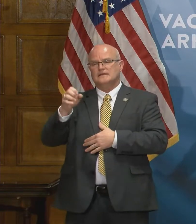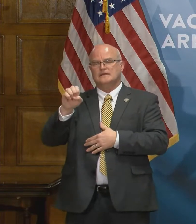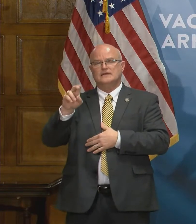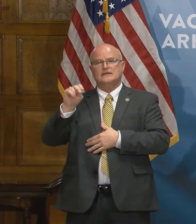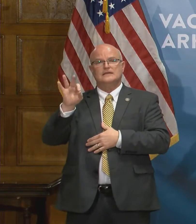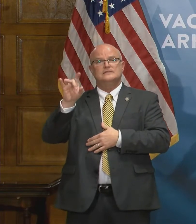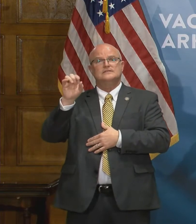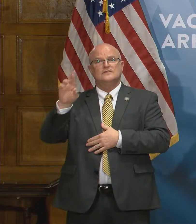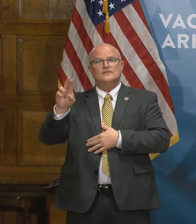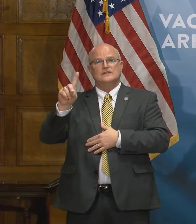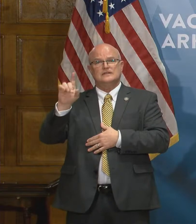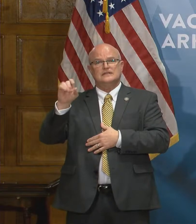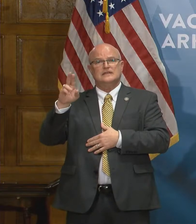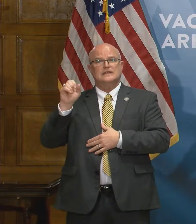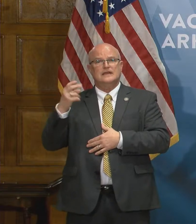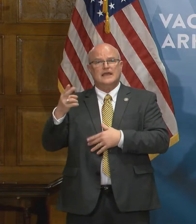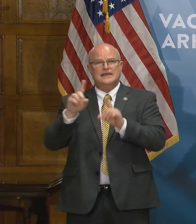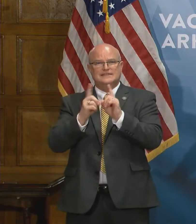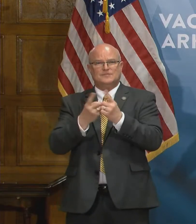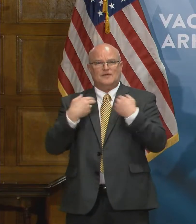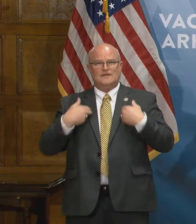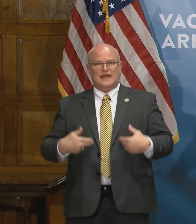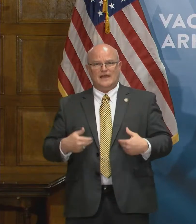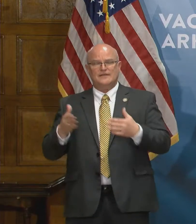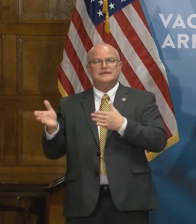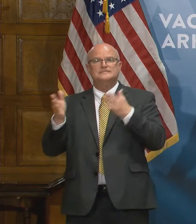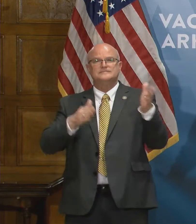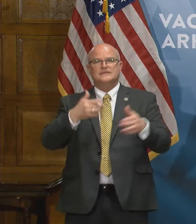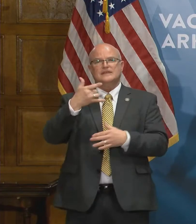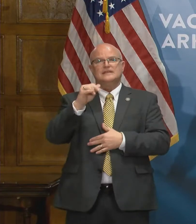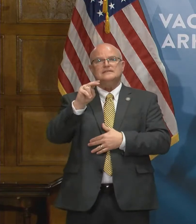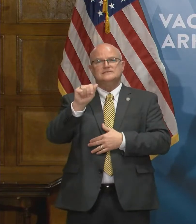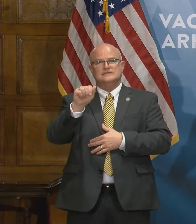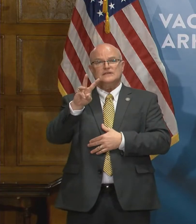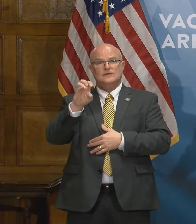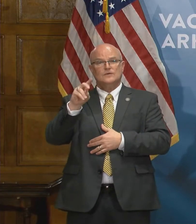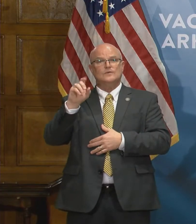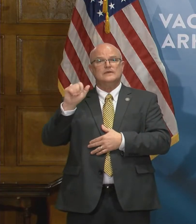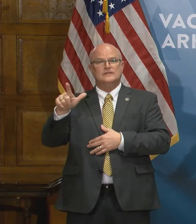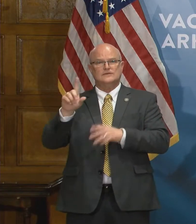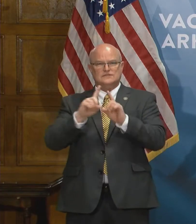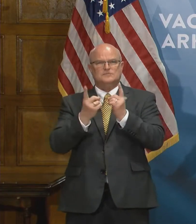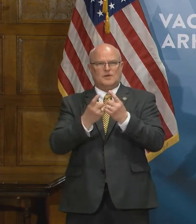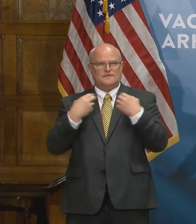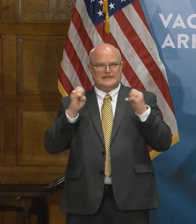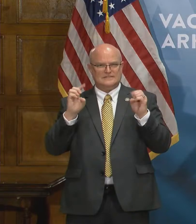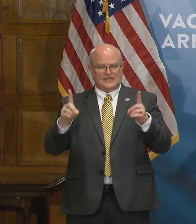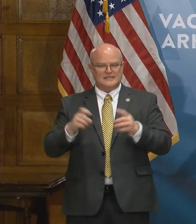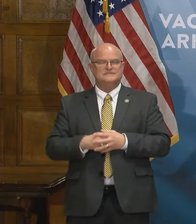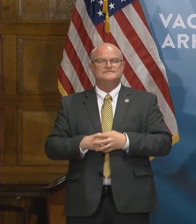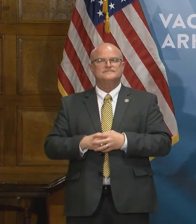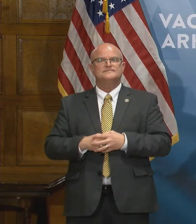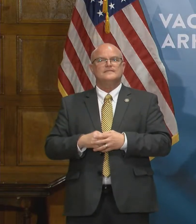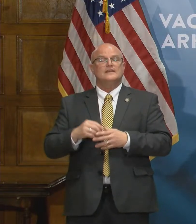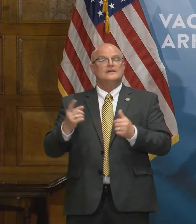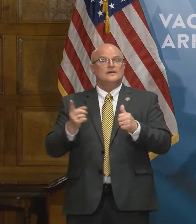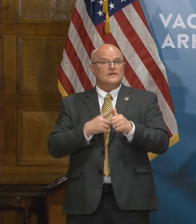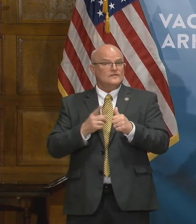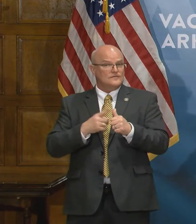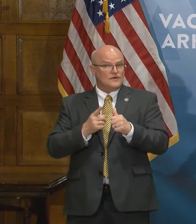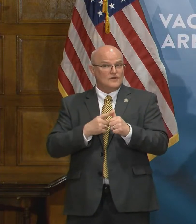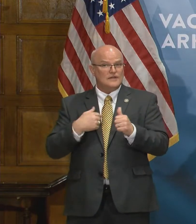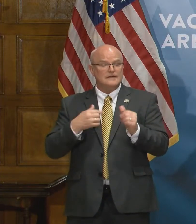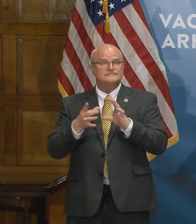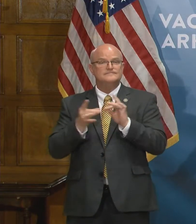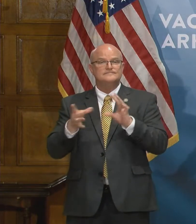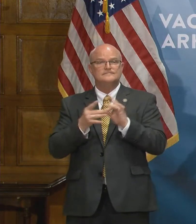Dillahay from the Department of Health, and we have Gina Wendell, Chief of Staff of the Department of Education. So let me first start